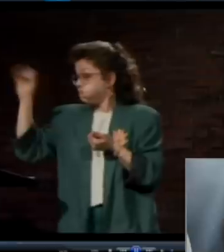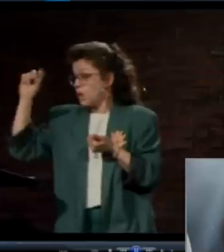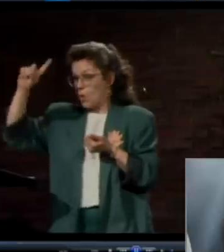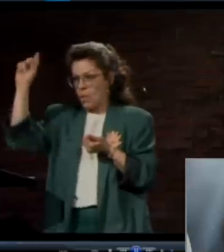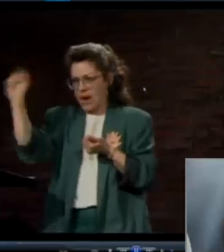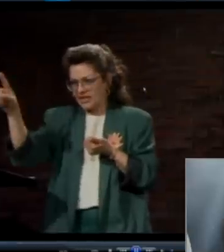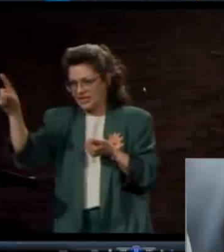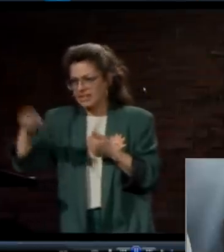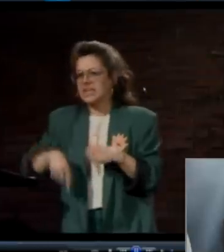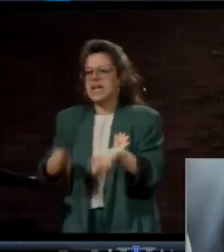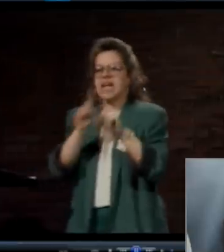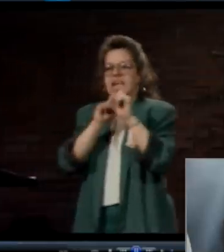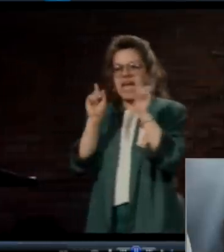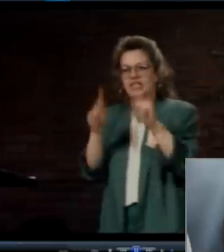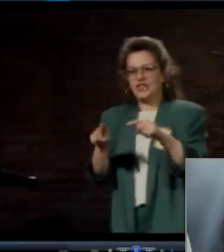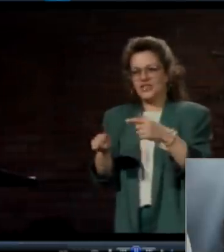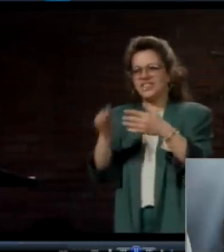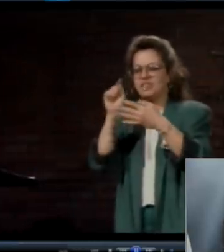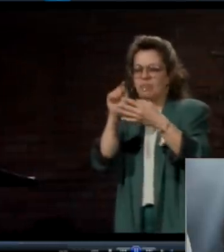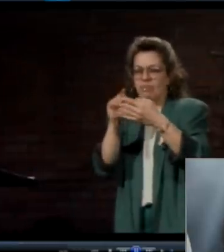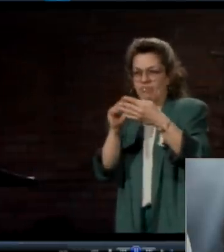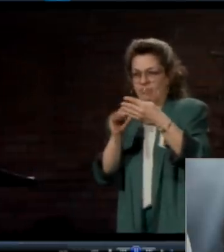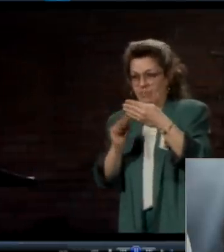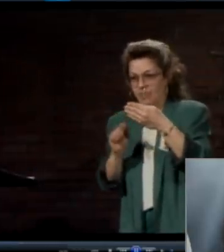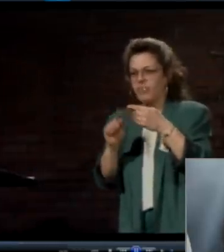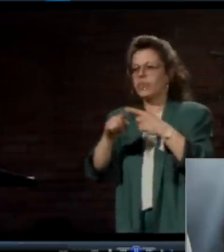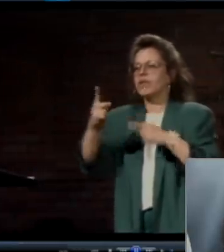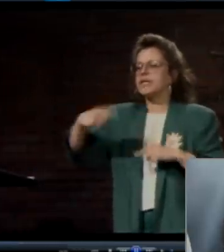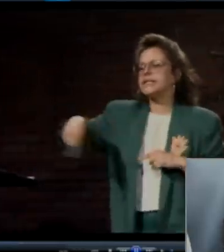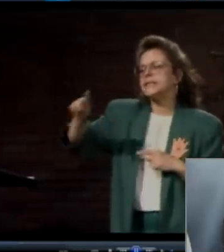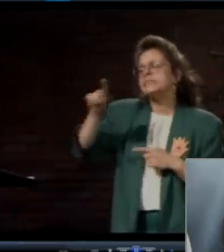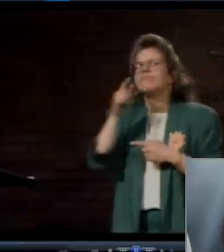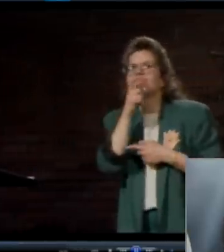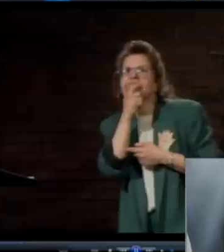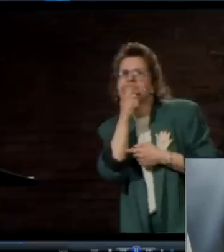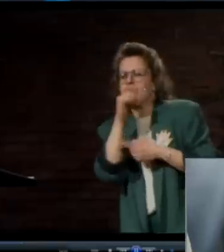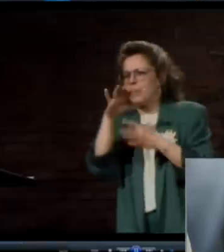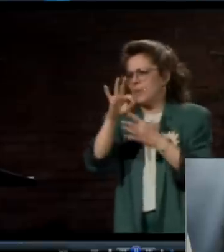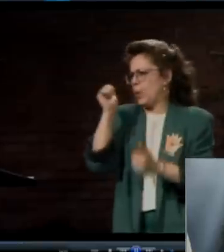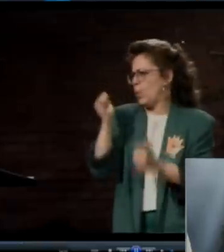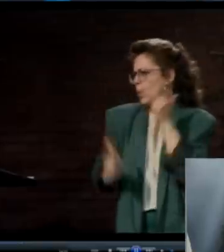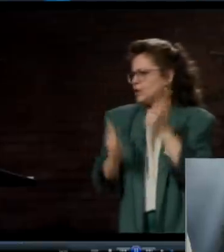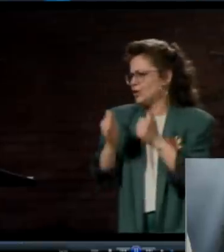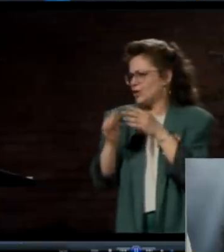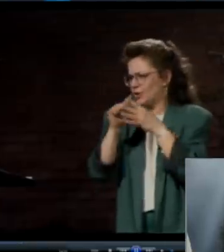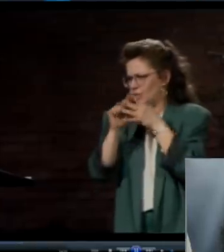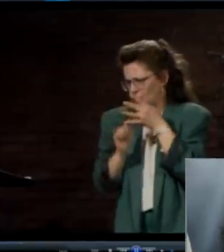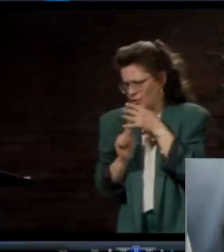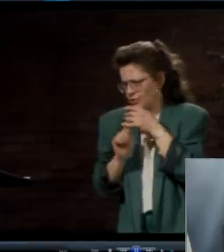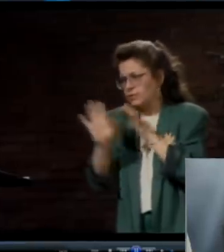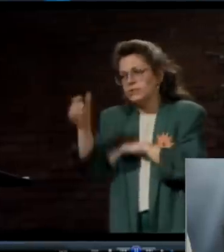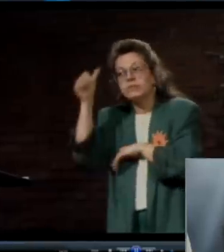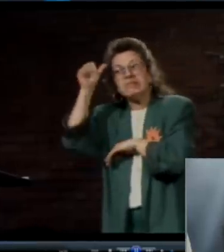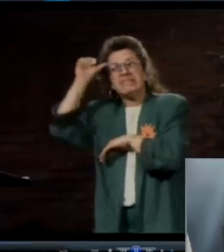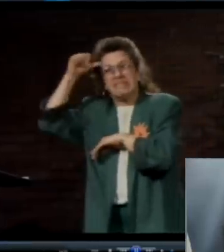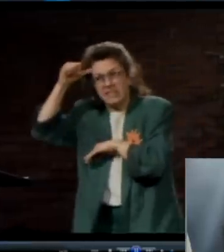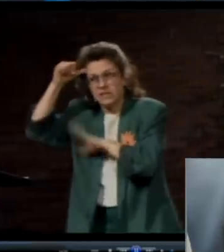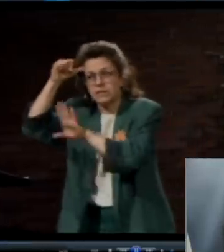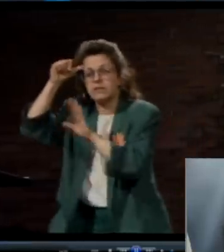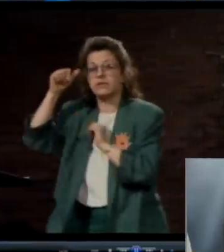So today, part of this orientation, I'd like to ask a few questions, and it's a multiple